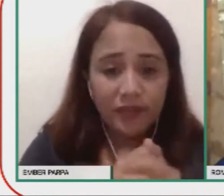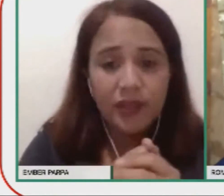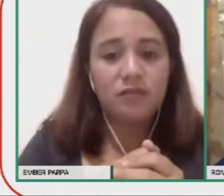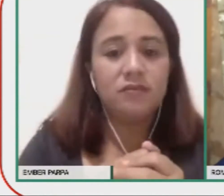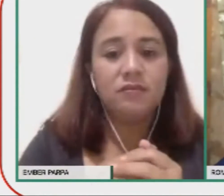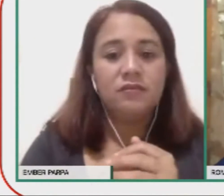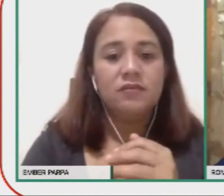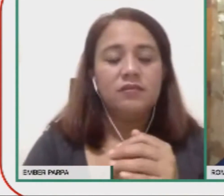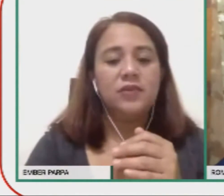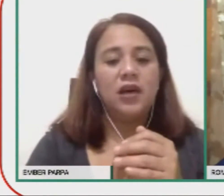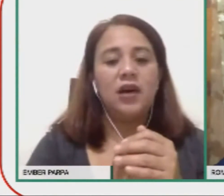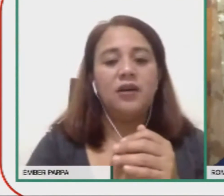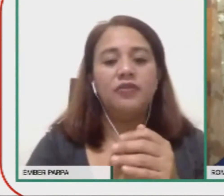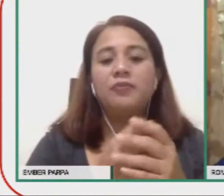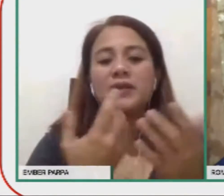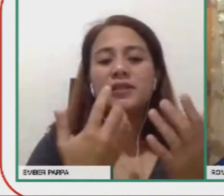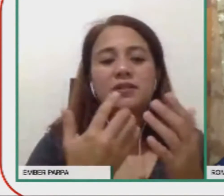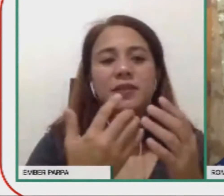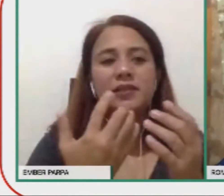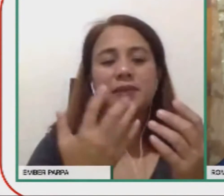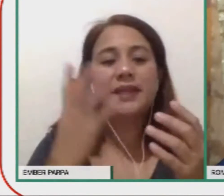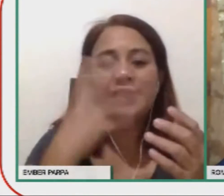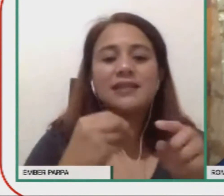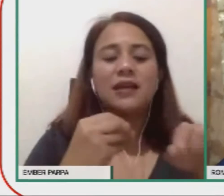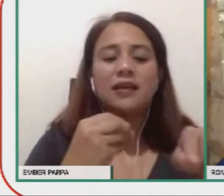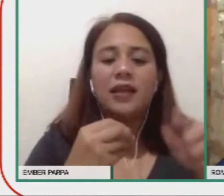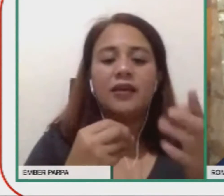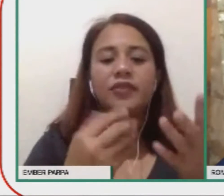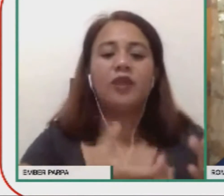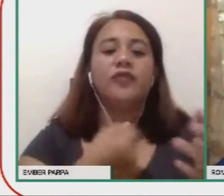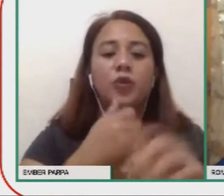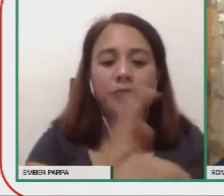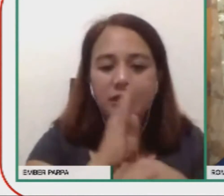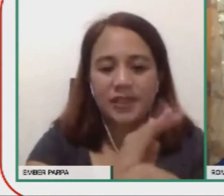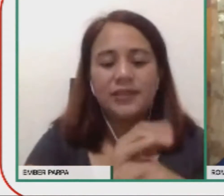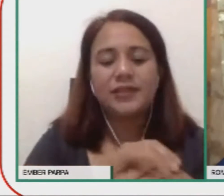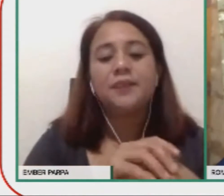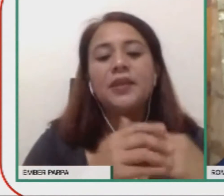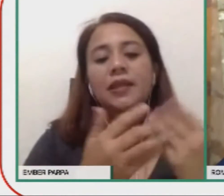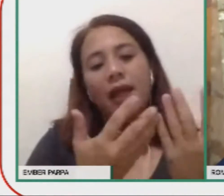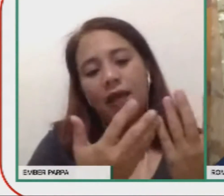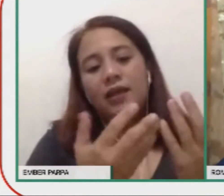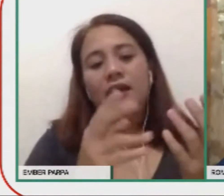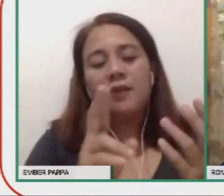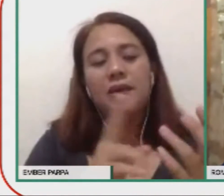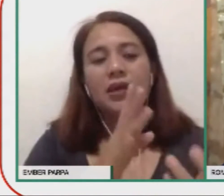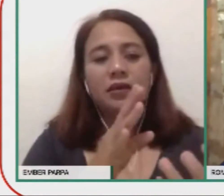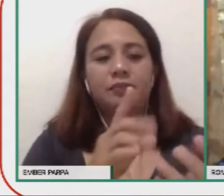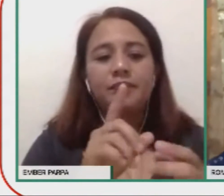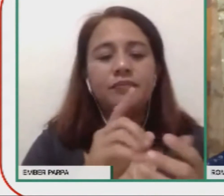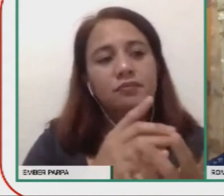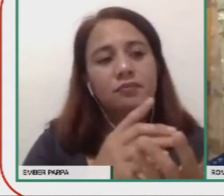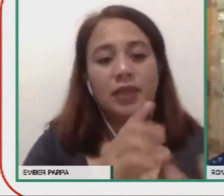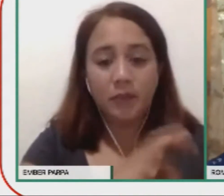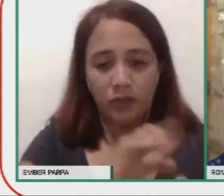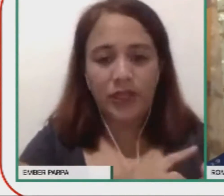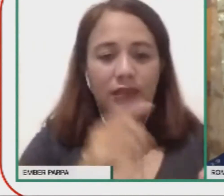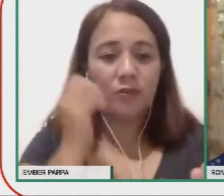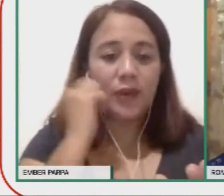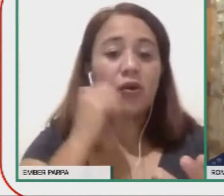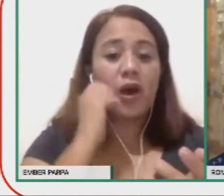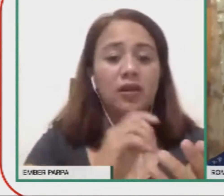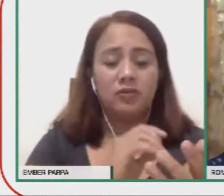deaf din, mas maganda sa kanila if they have their own business na magiging livelihood nila,